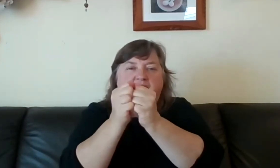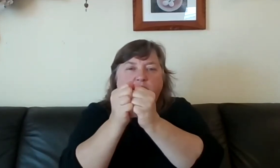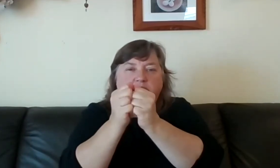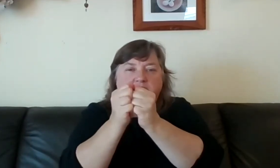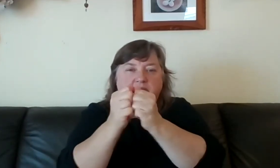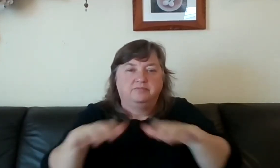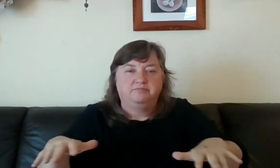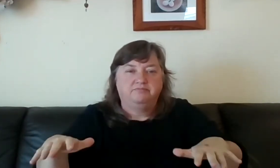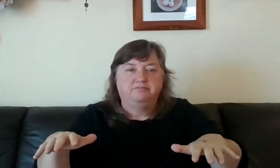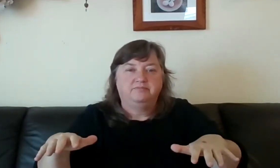Without.